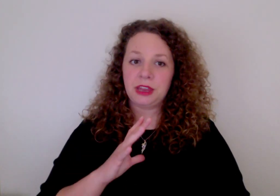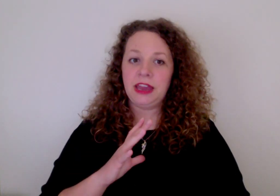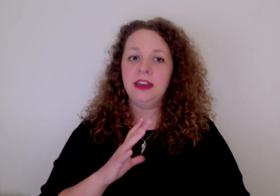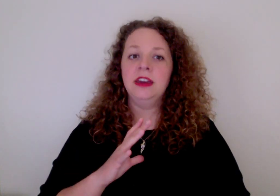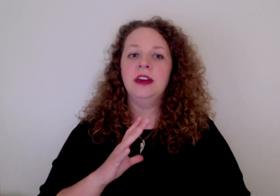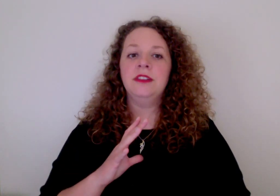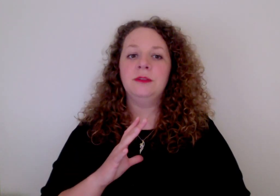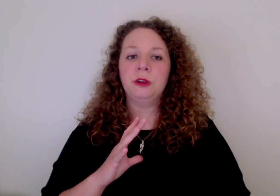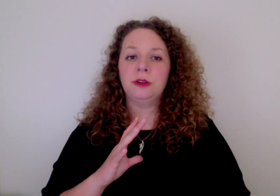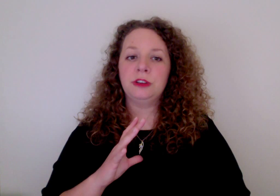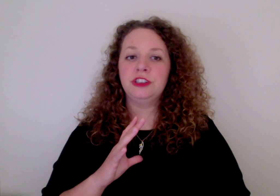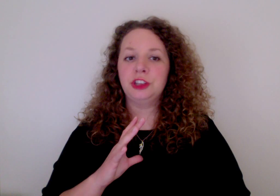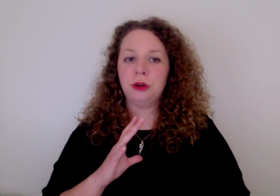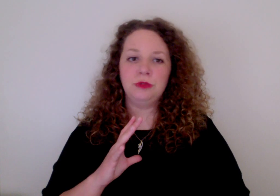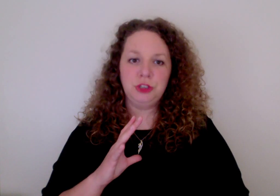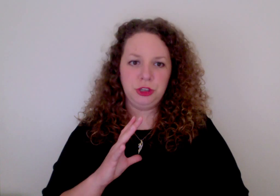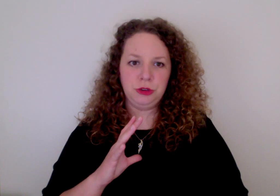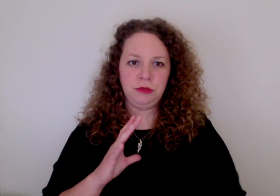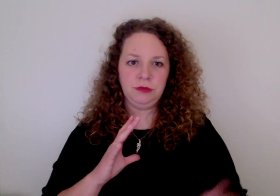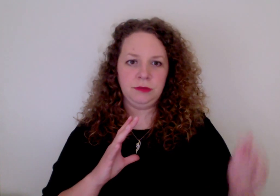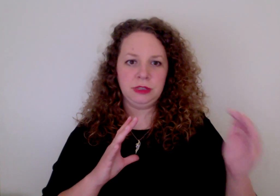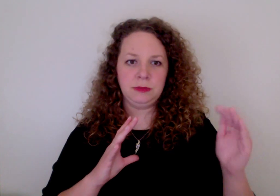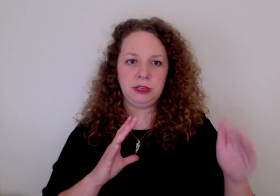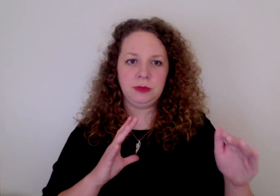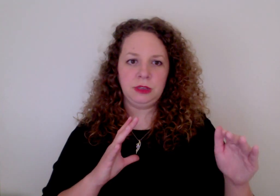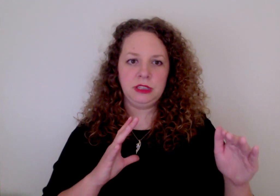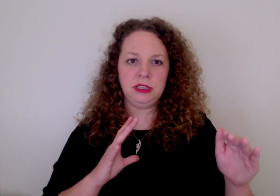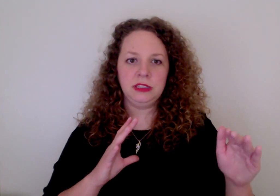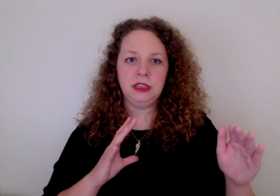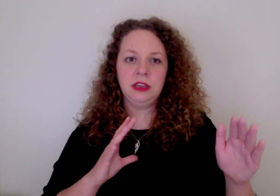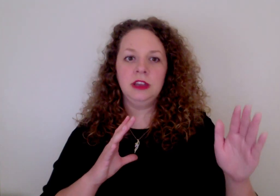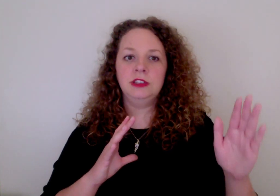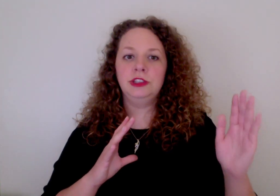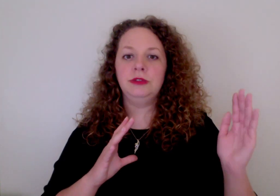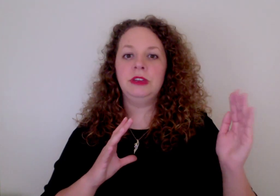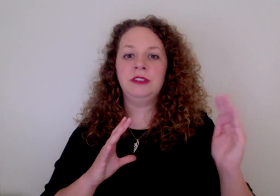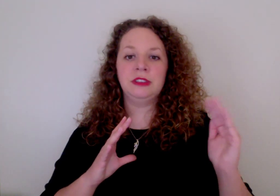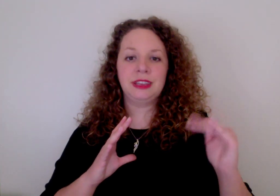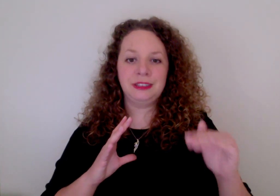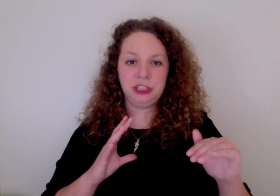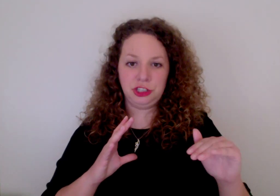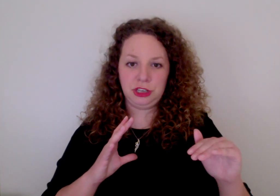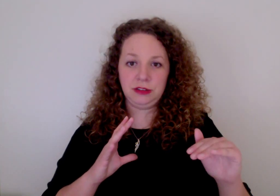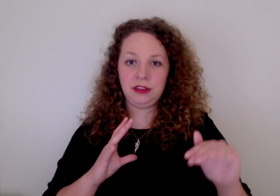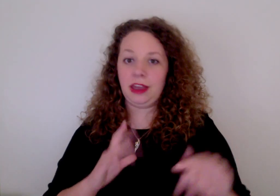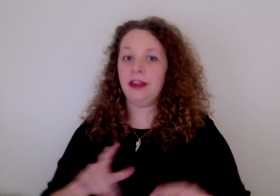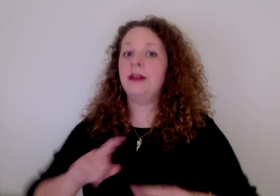Okay, then we're going to go to, from express willingness to giving the condition. Okay,